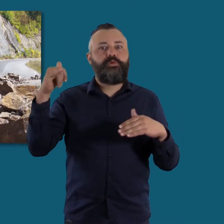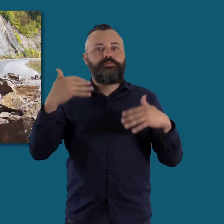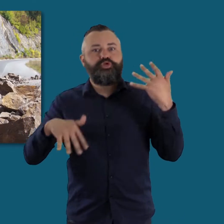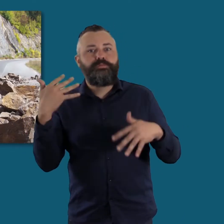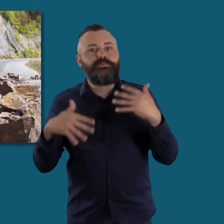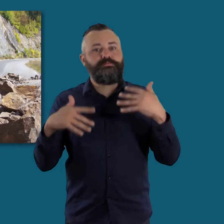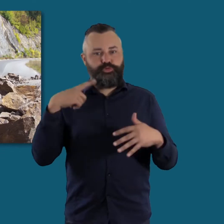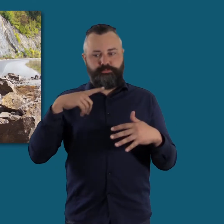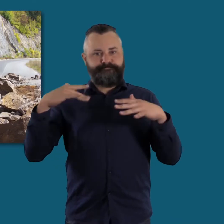populated location.